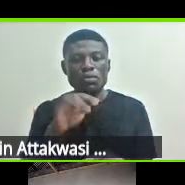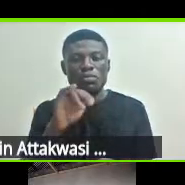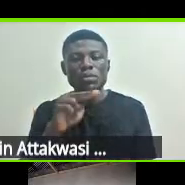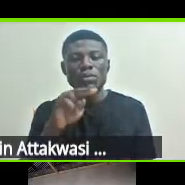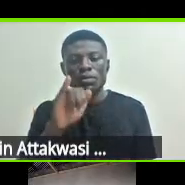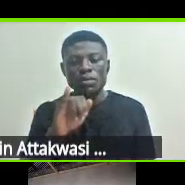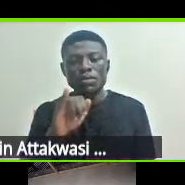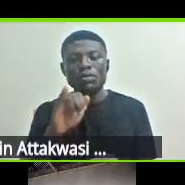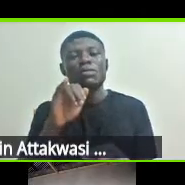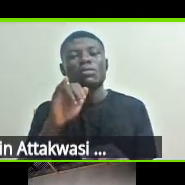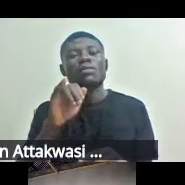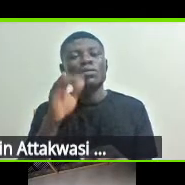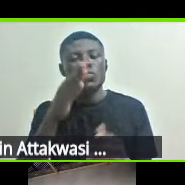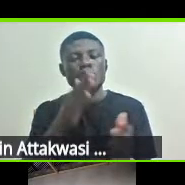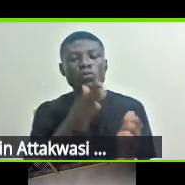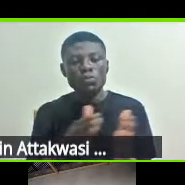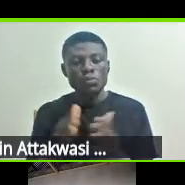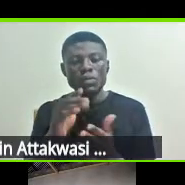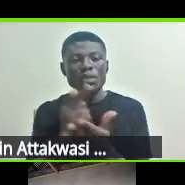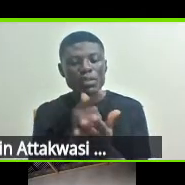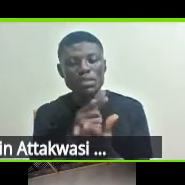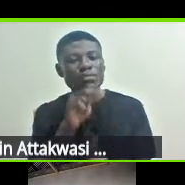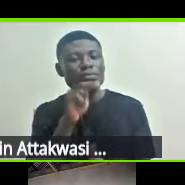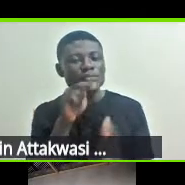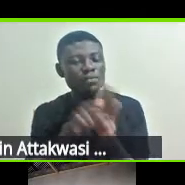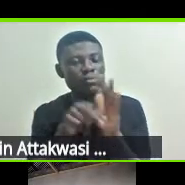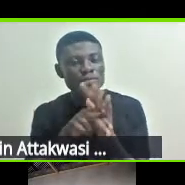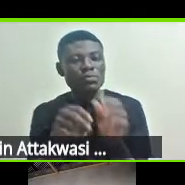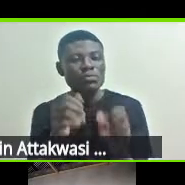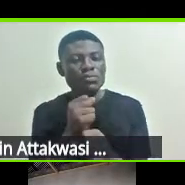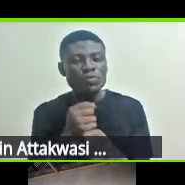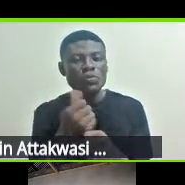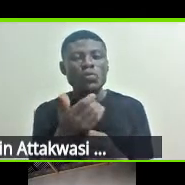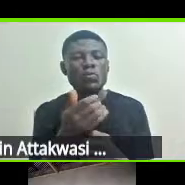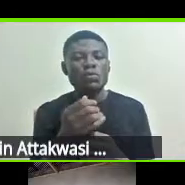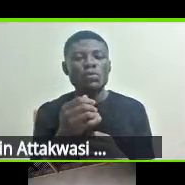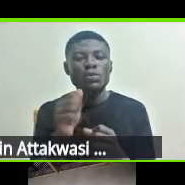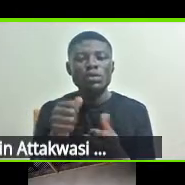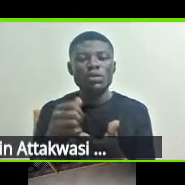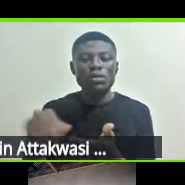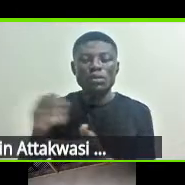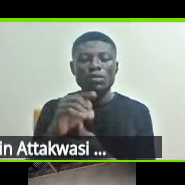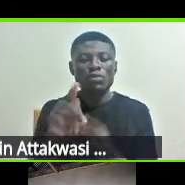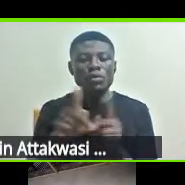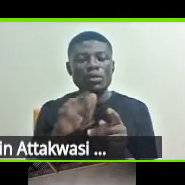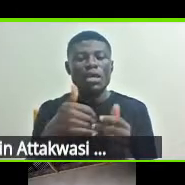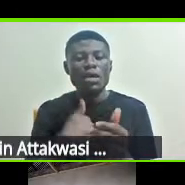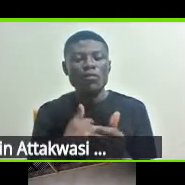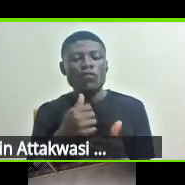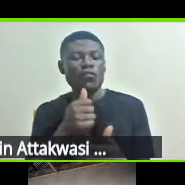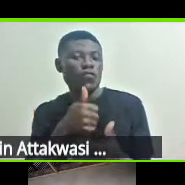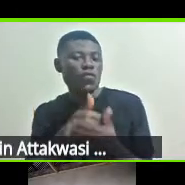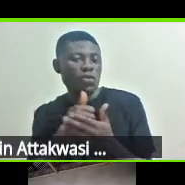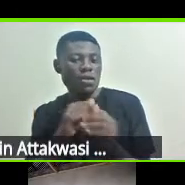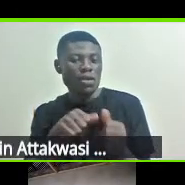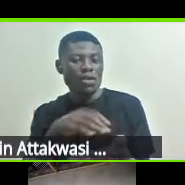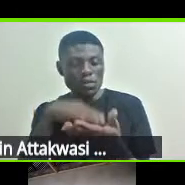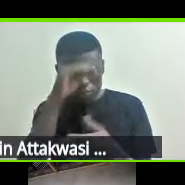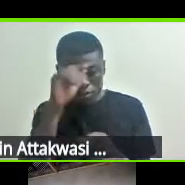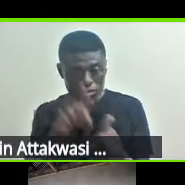it to prepare lesson notes and make it more attractive for her autistic learners.